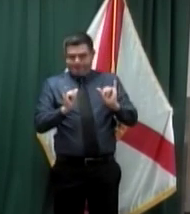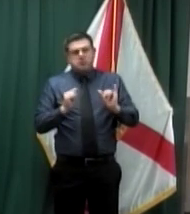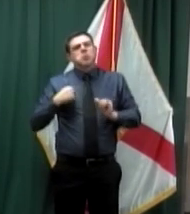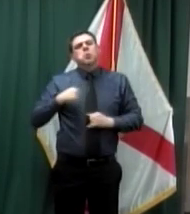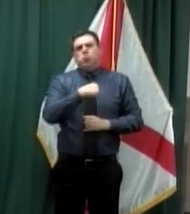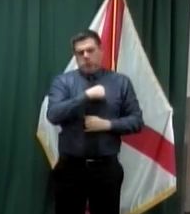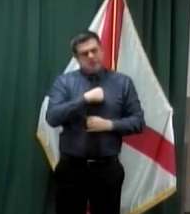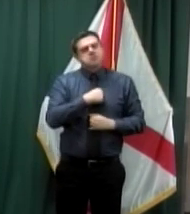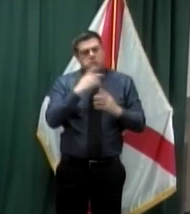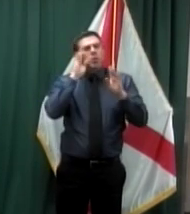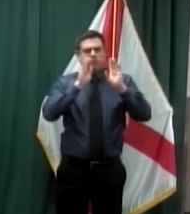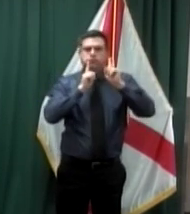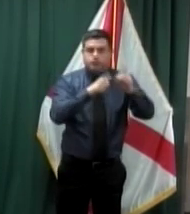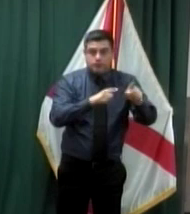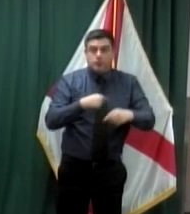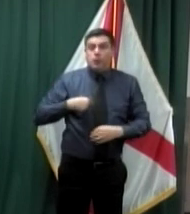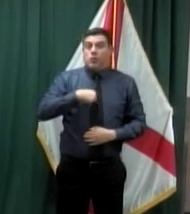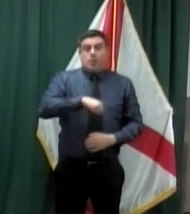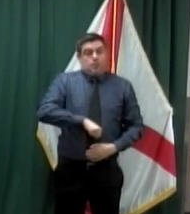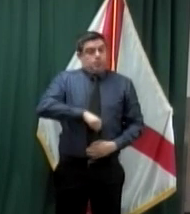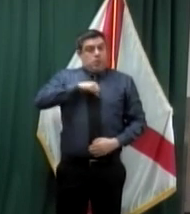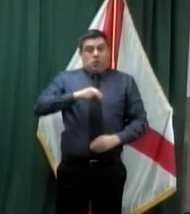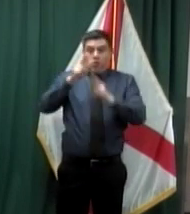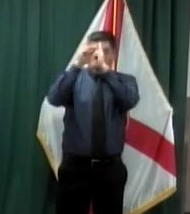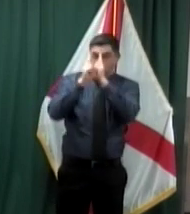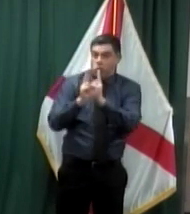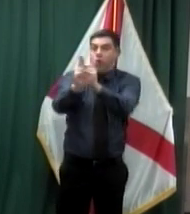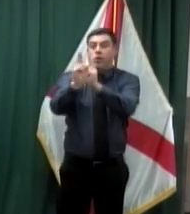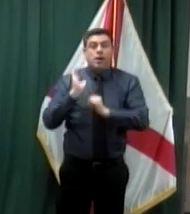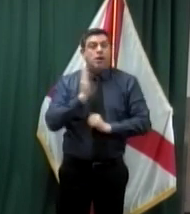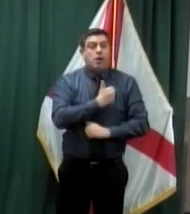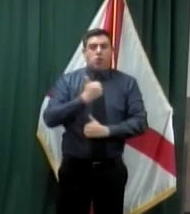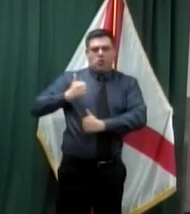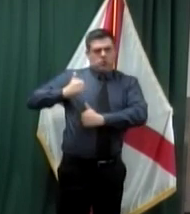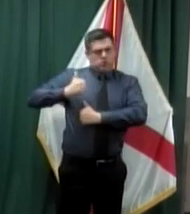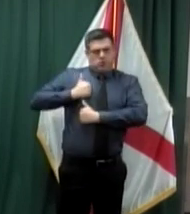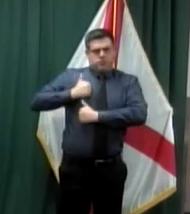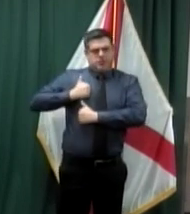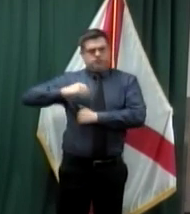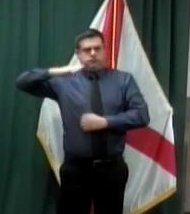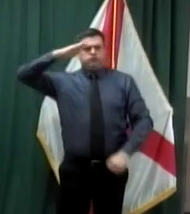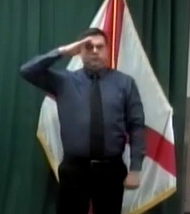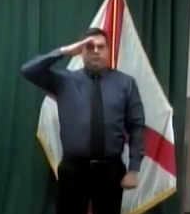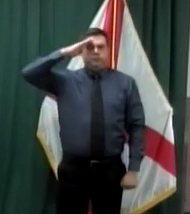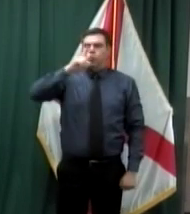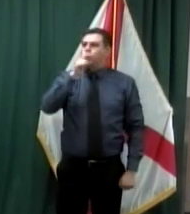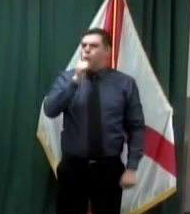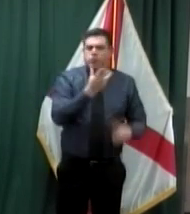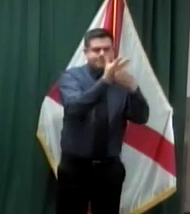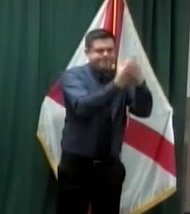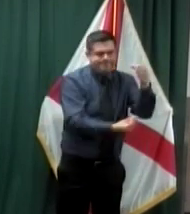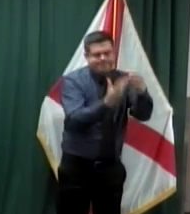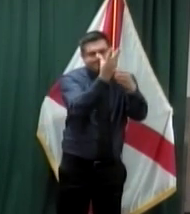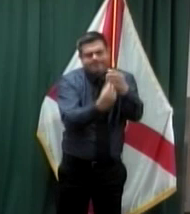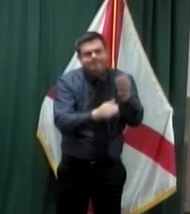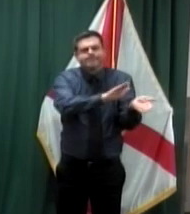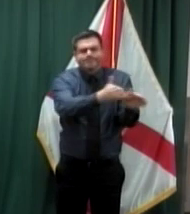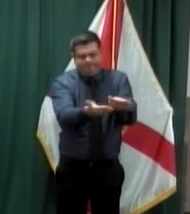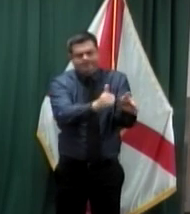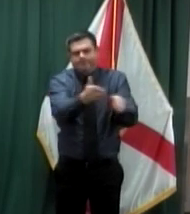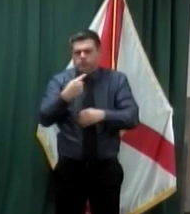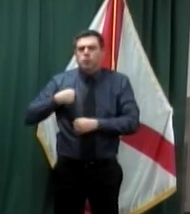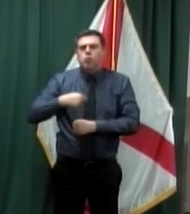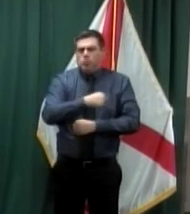nation's armed forces and first responders who made the ultimate sacrifice in the line of duty through a Memorial Day remembrance ceremony at the Seminole County